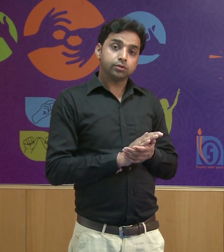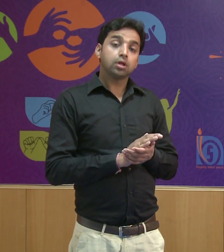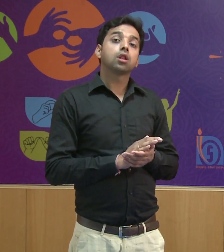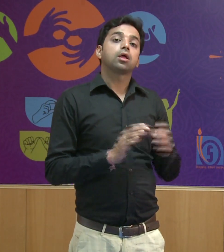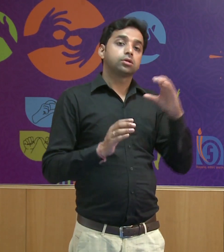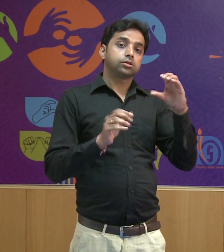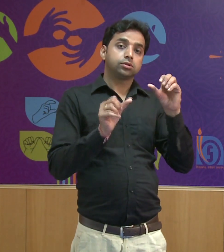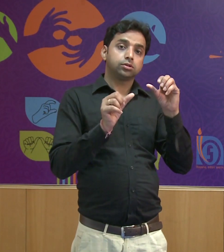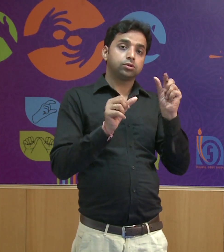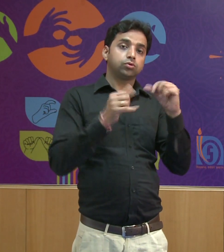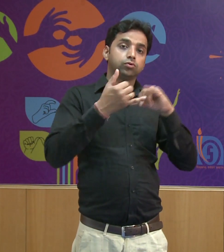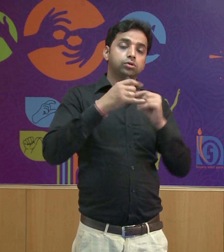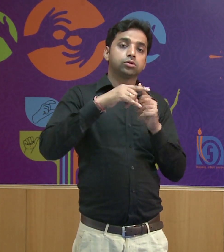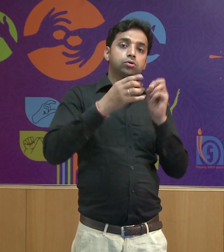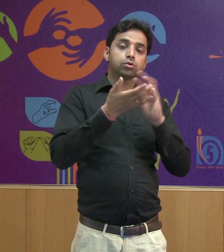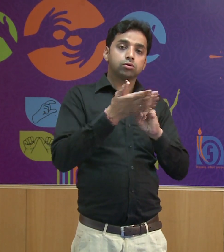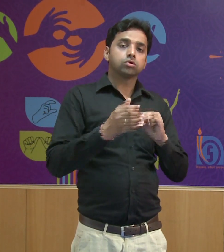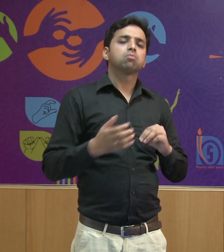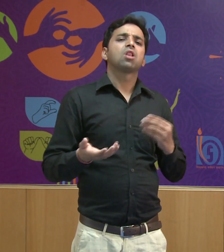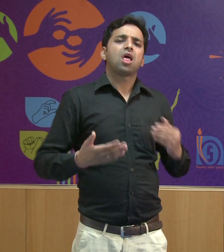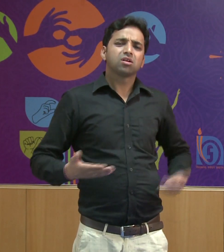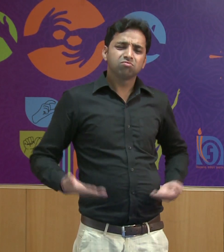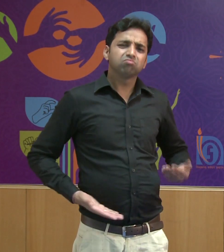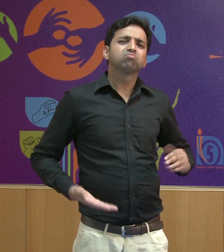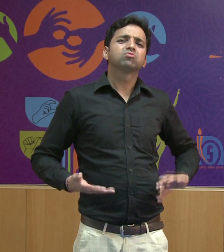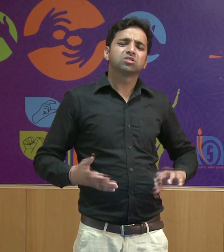customs, and traditions.